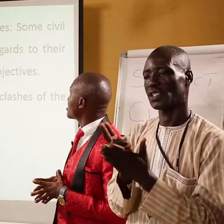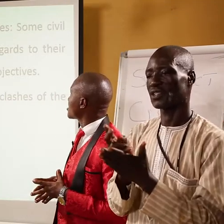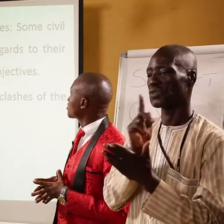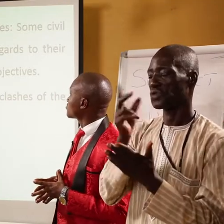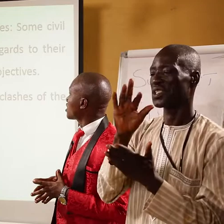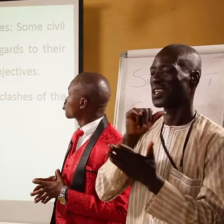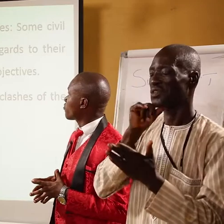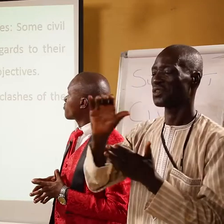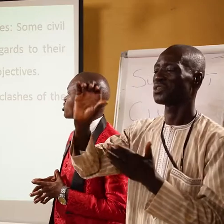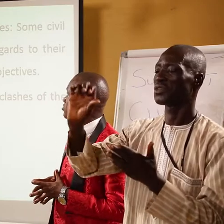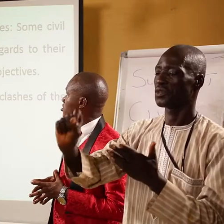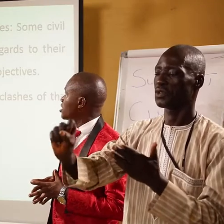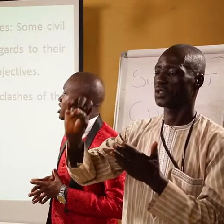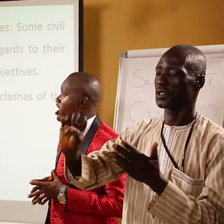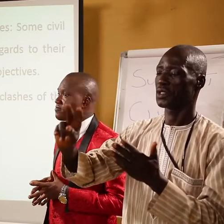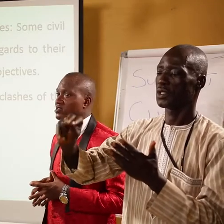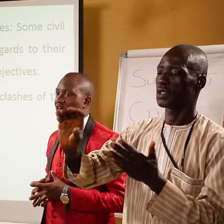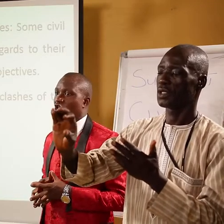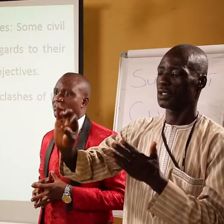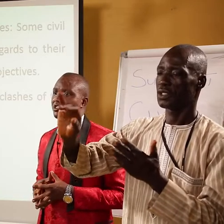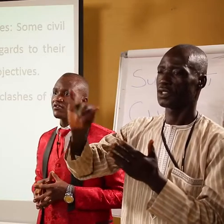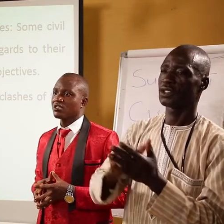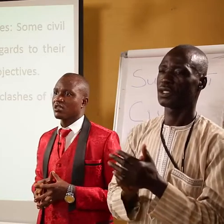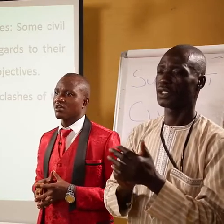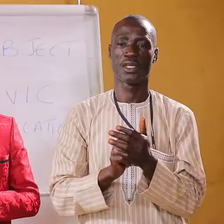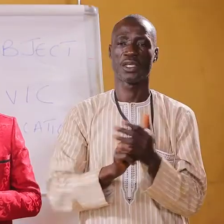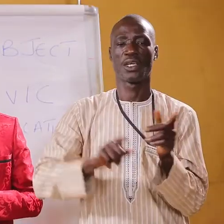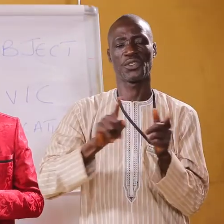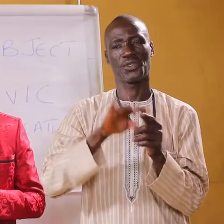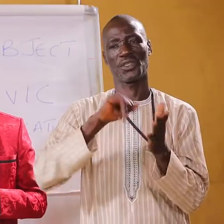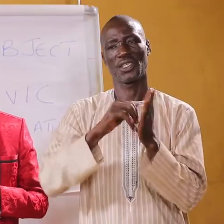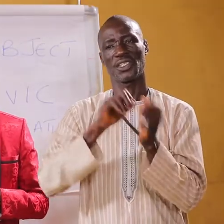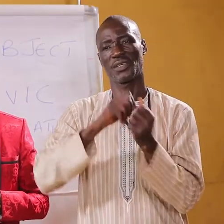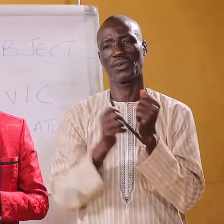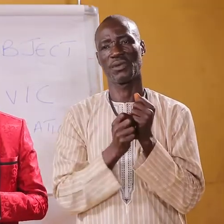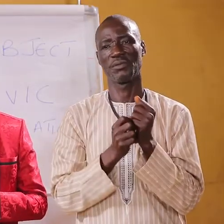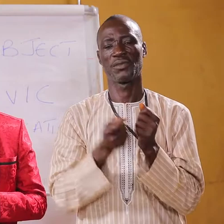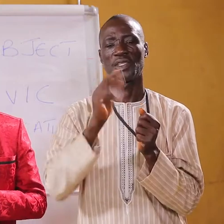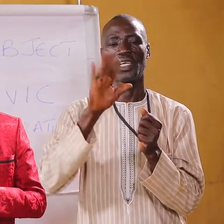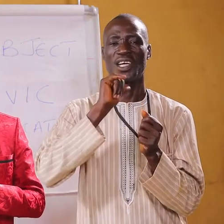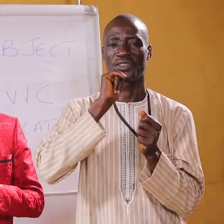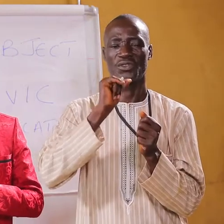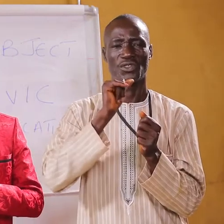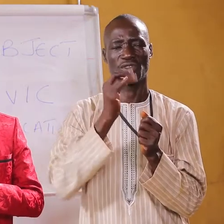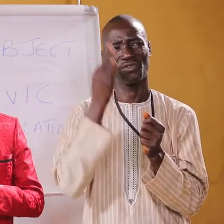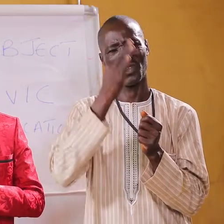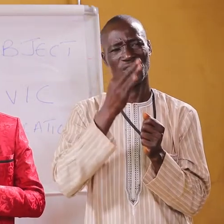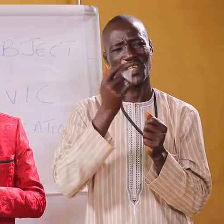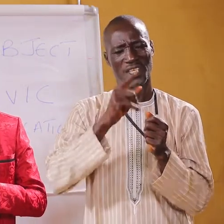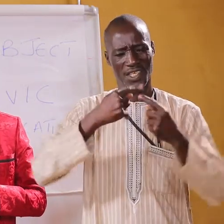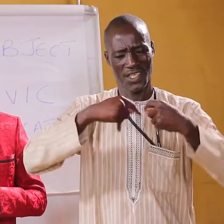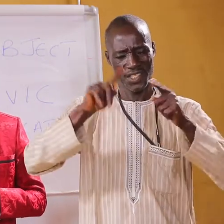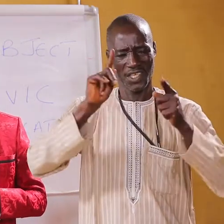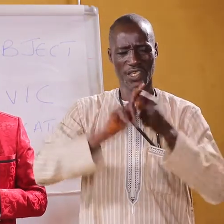sincere in regards to their scope of operation, aims, and objectives. That is, they are not focused. They tend